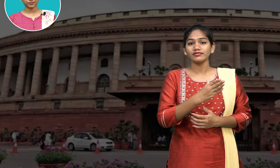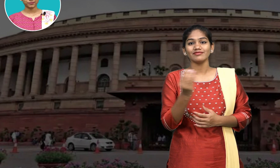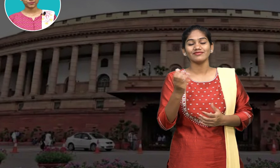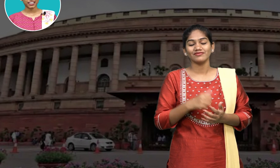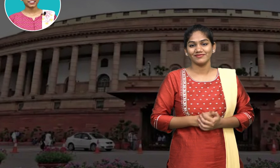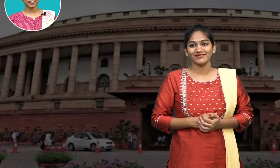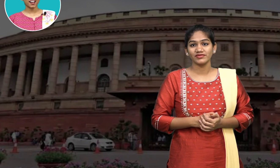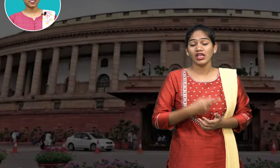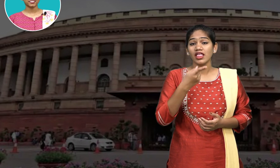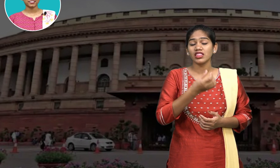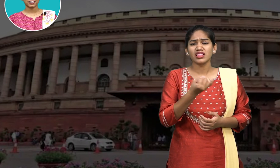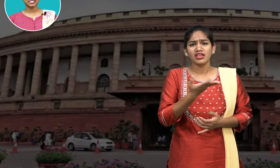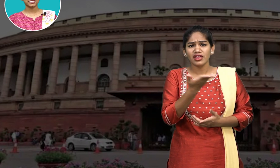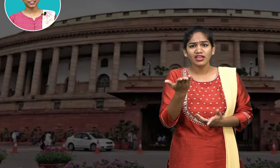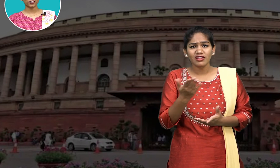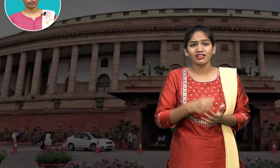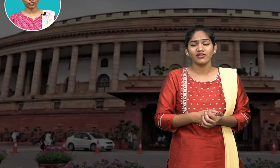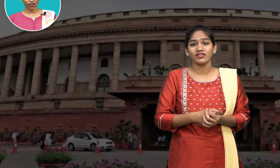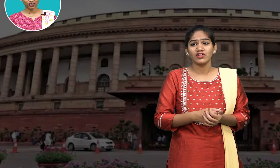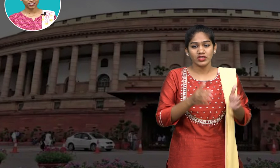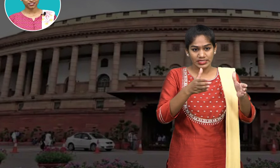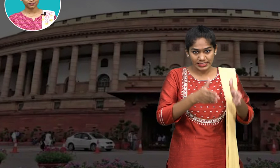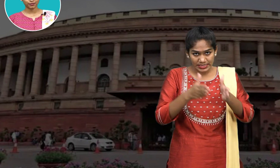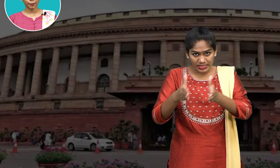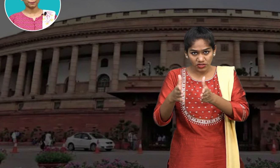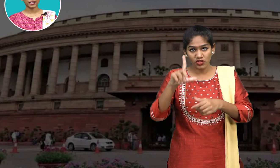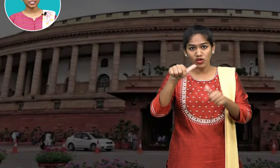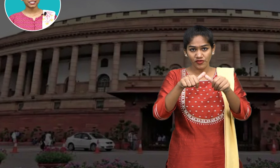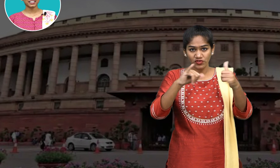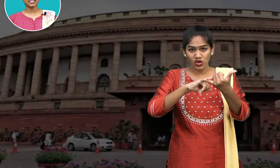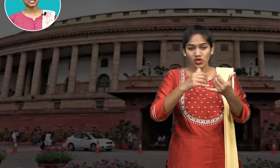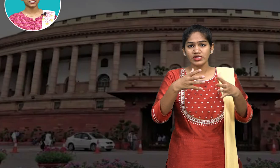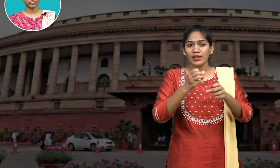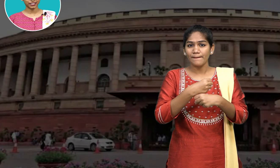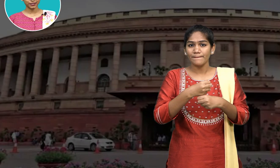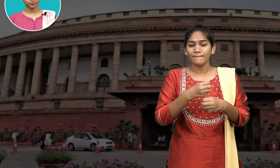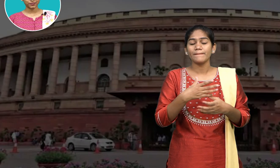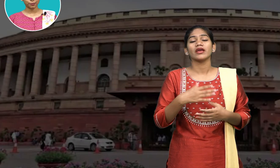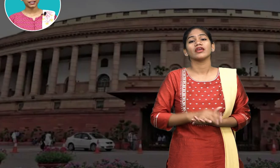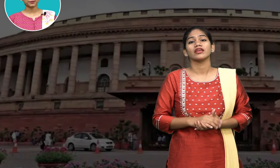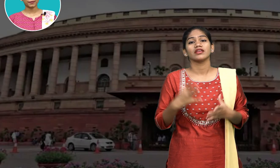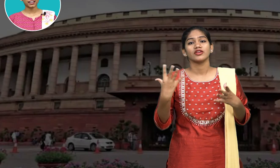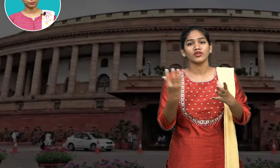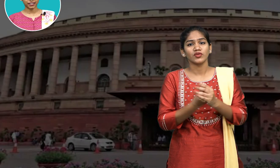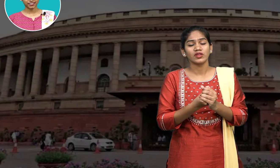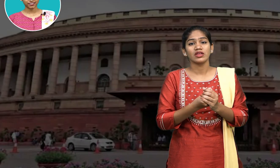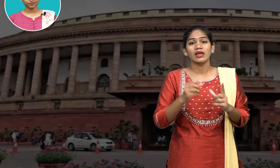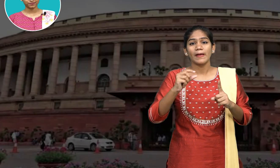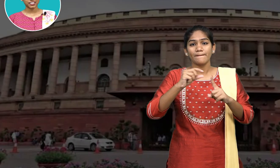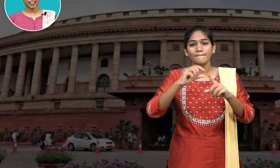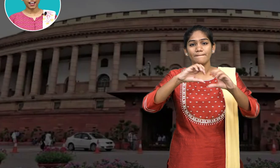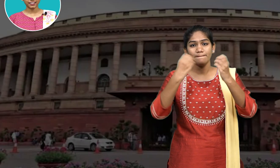and there are a set of laws made collectively by the